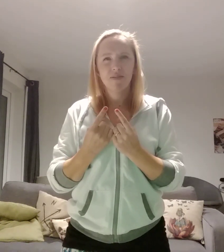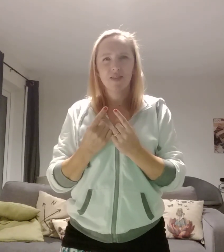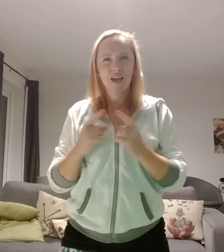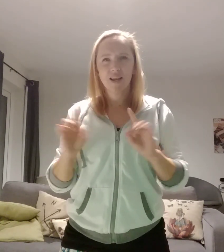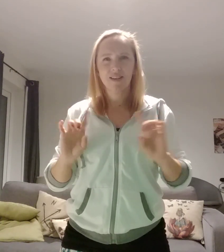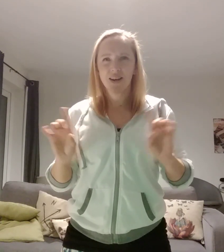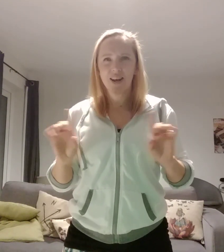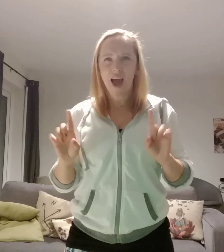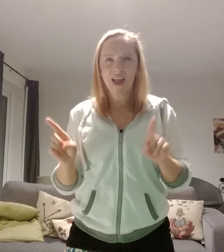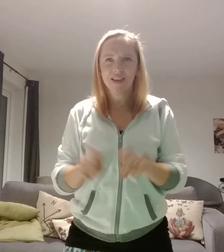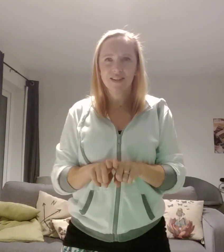Something is not the